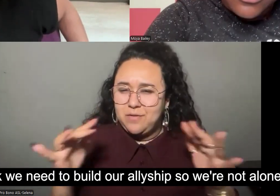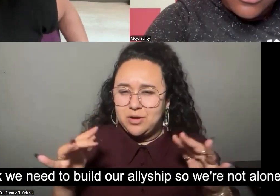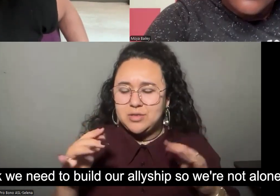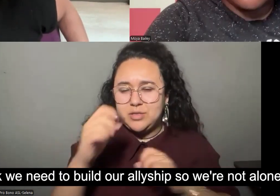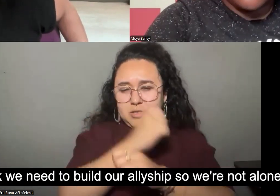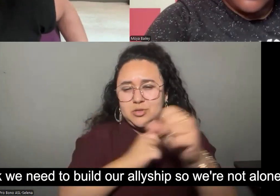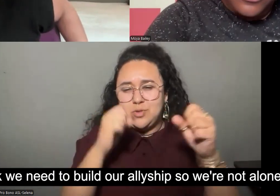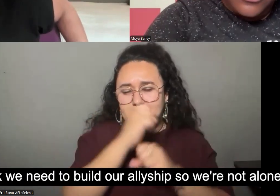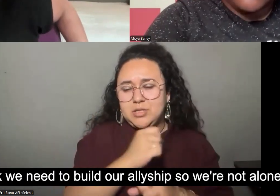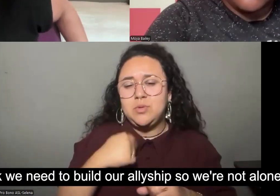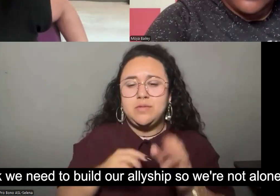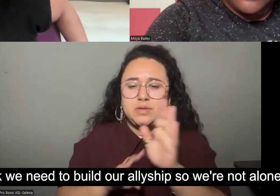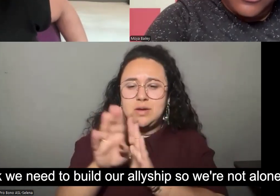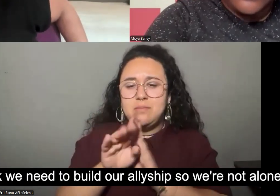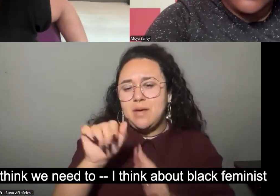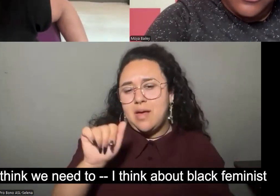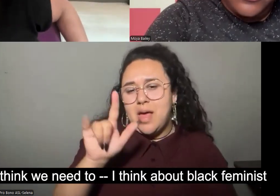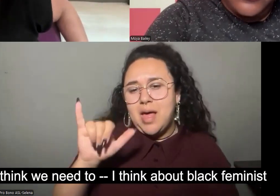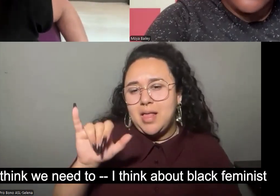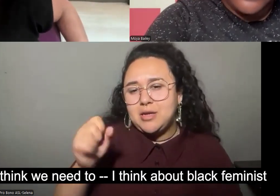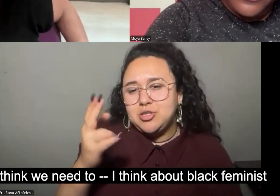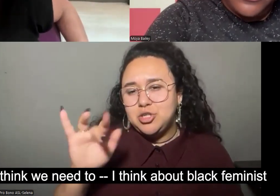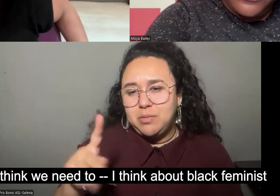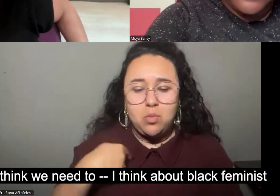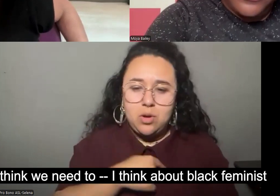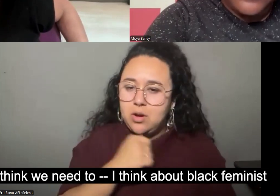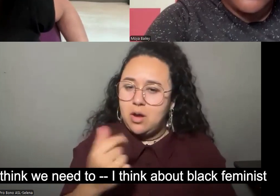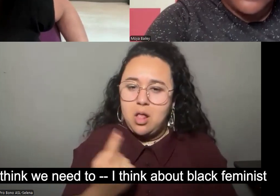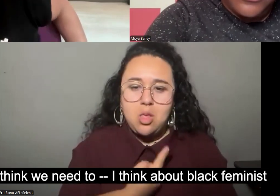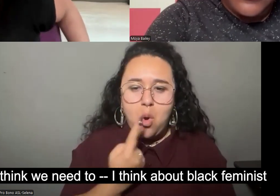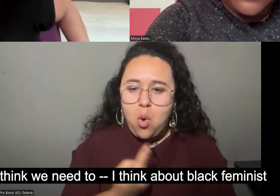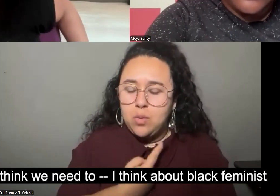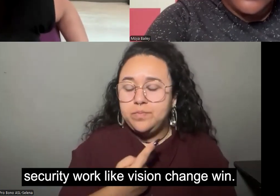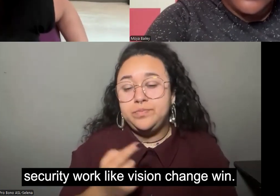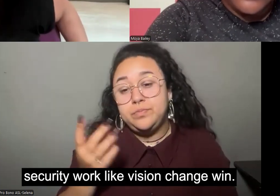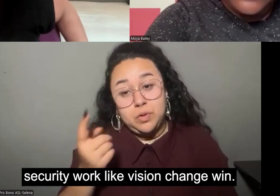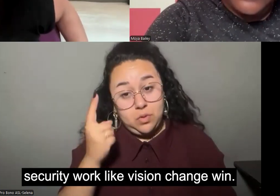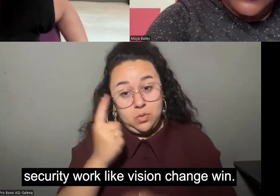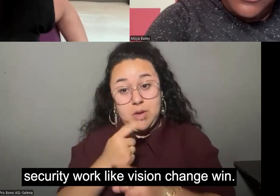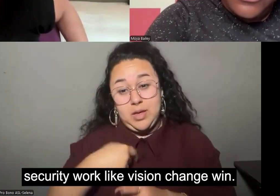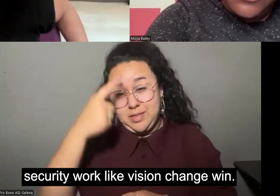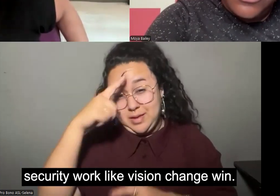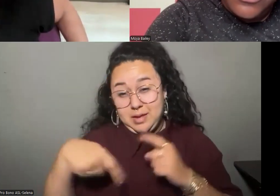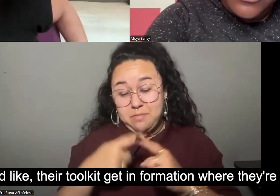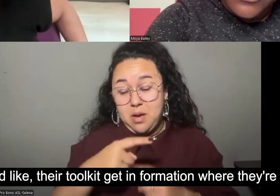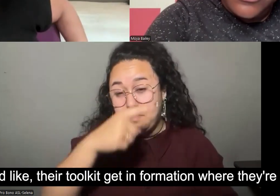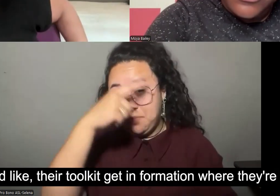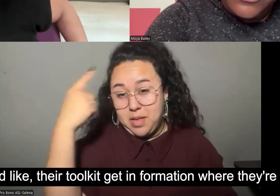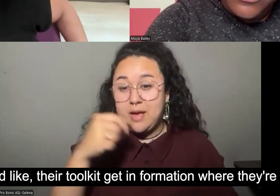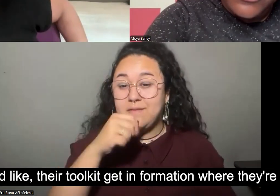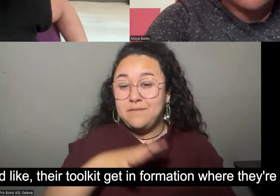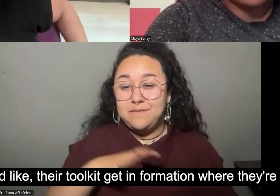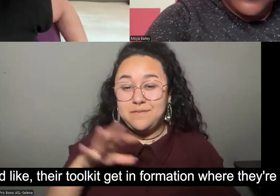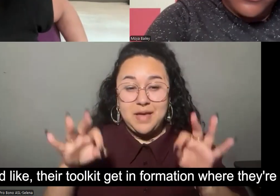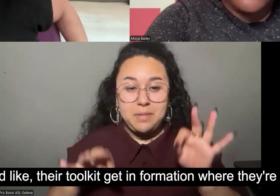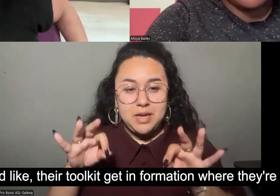to build our allyship so we're not alone, right? I think that we need to I think about Black feminist security work like Vision Change Win,